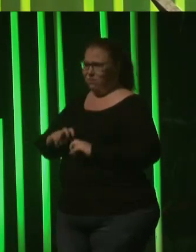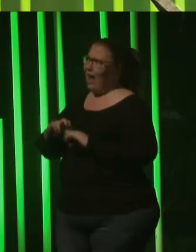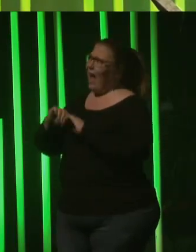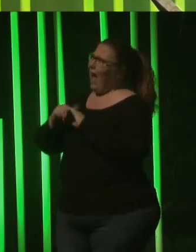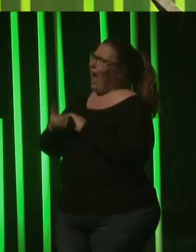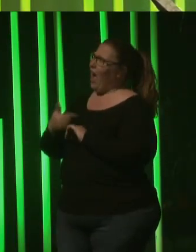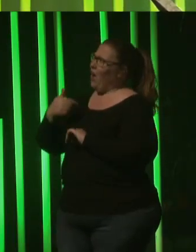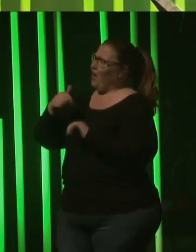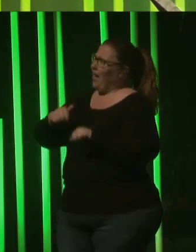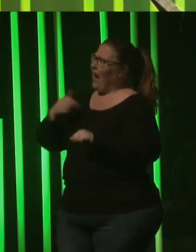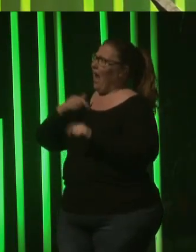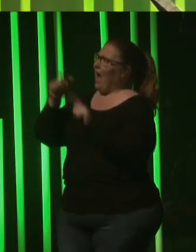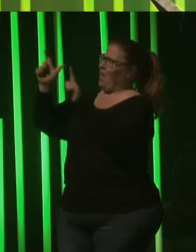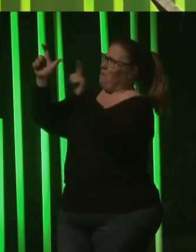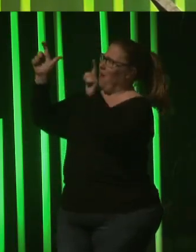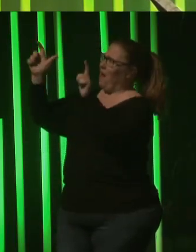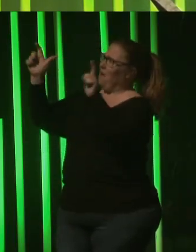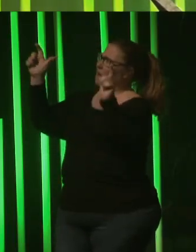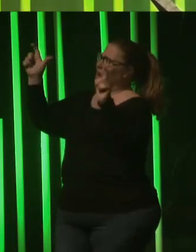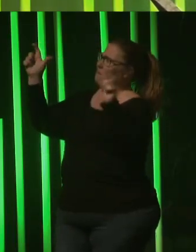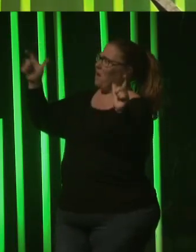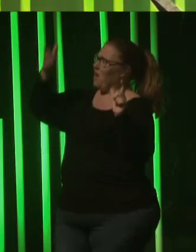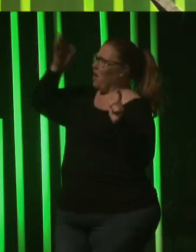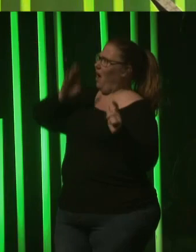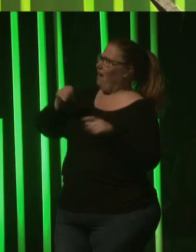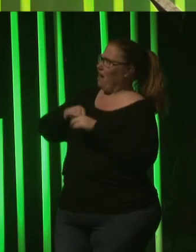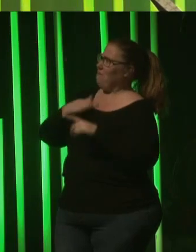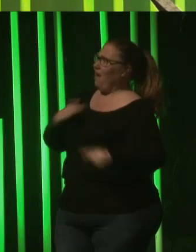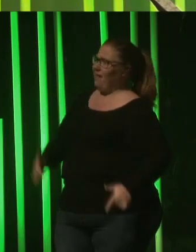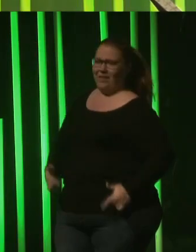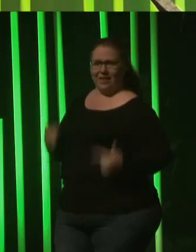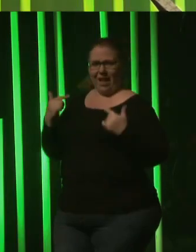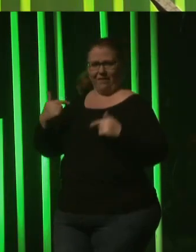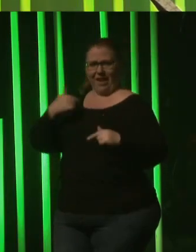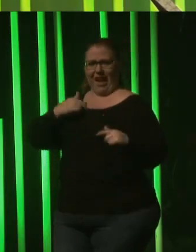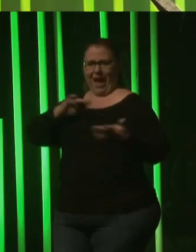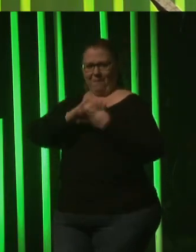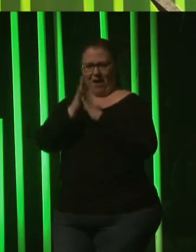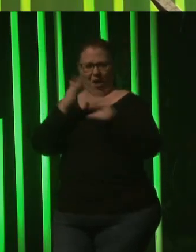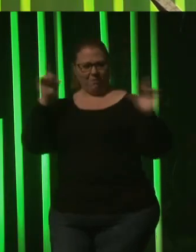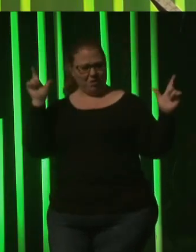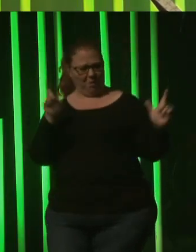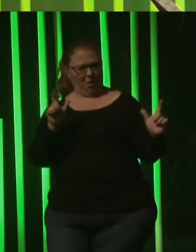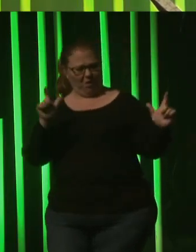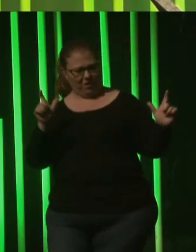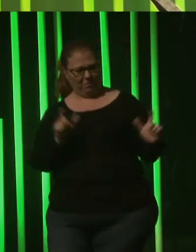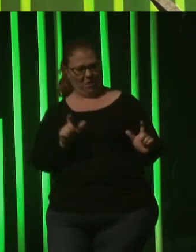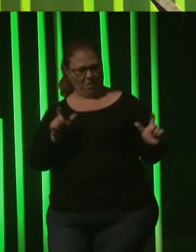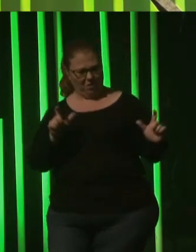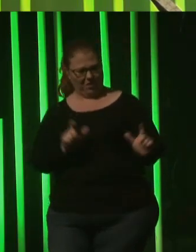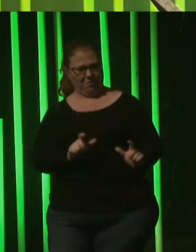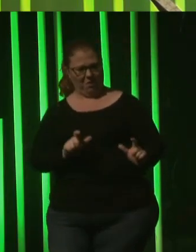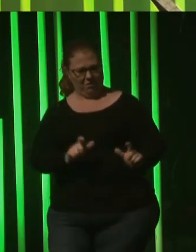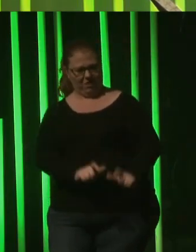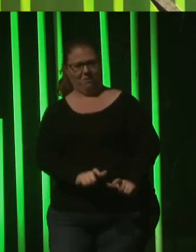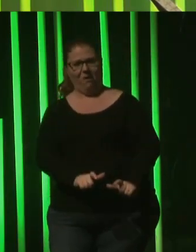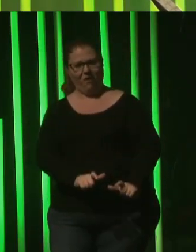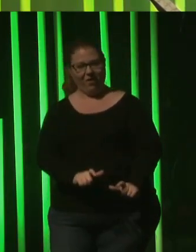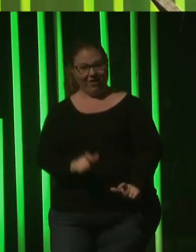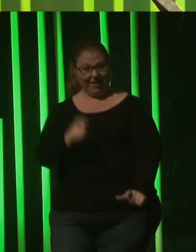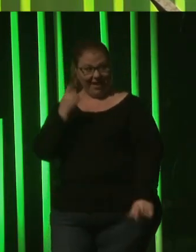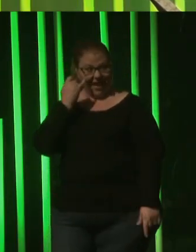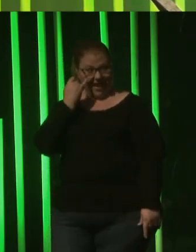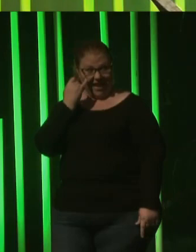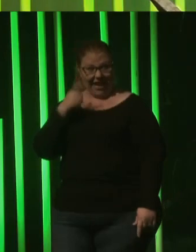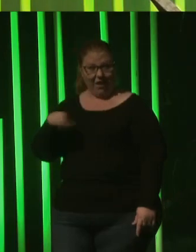bigger and bigger and bigger in my life? And I become smaller and smaller and smaller. If